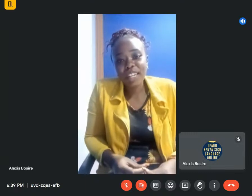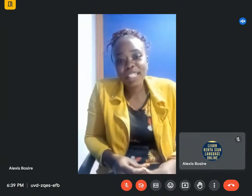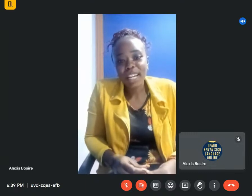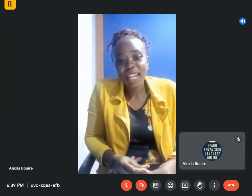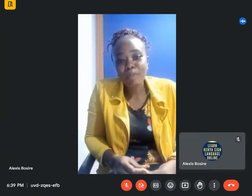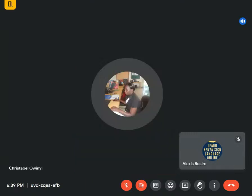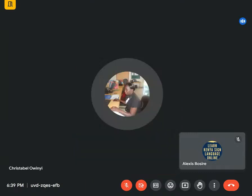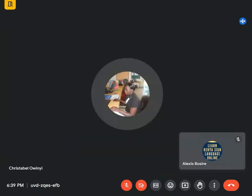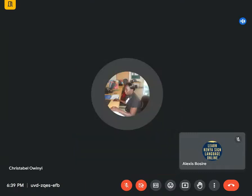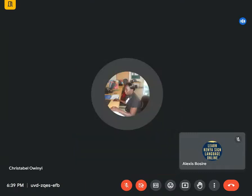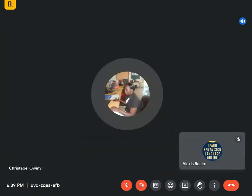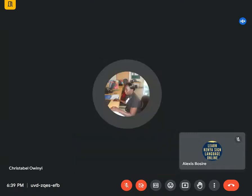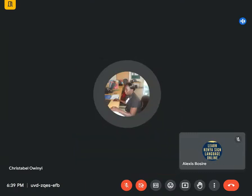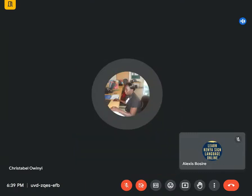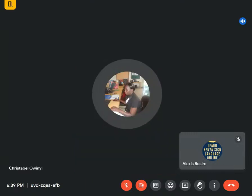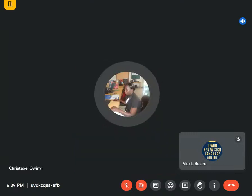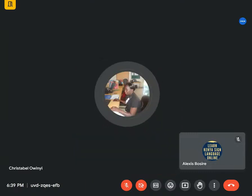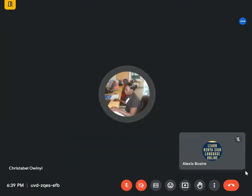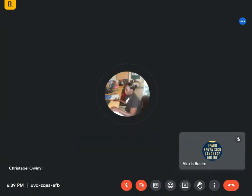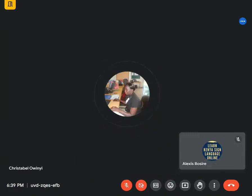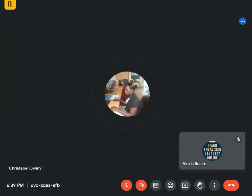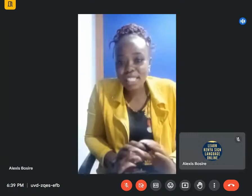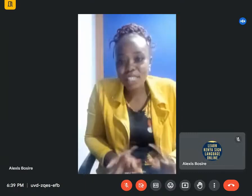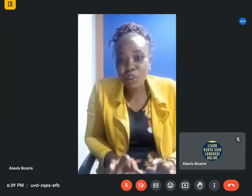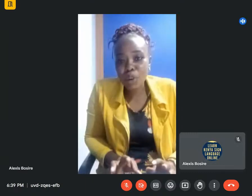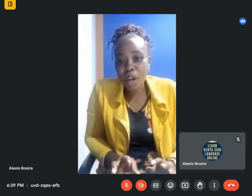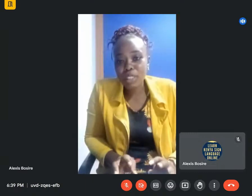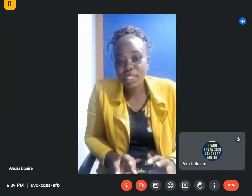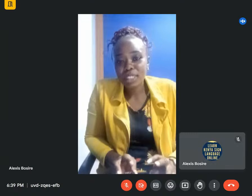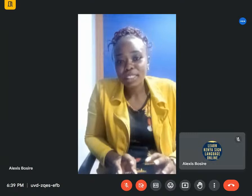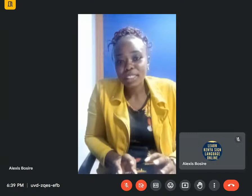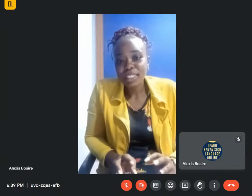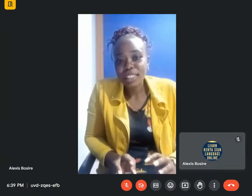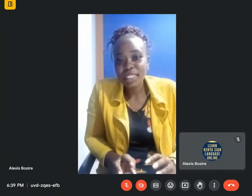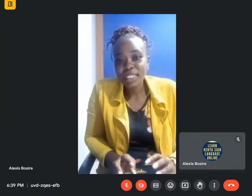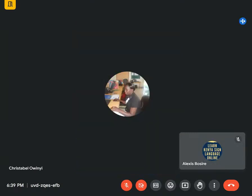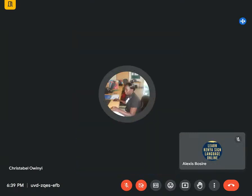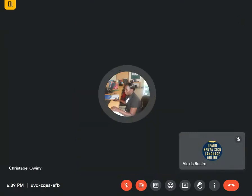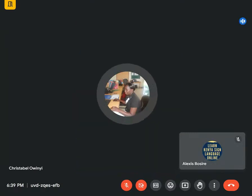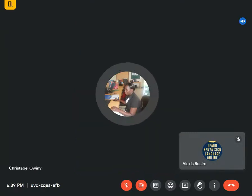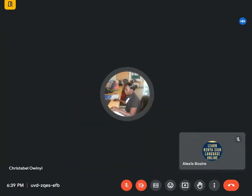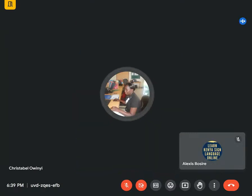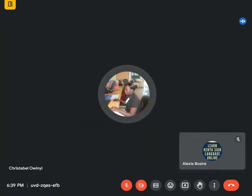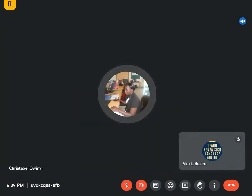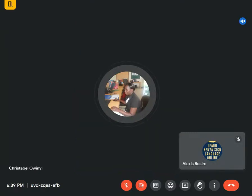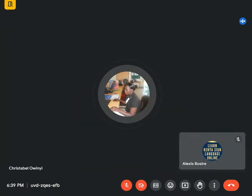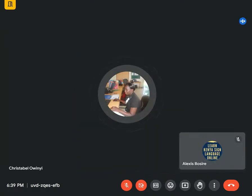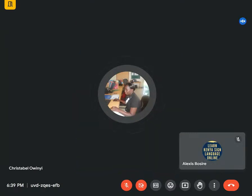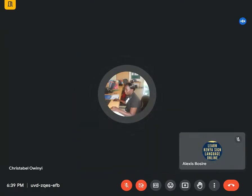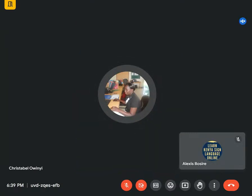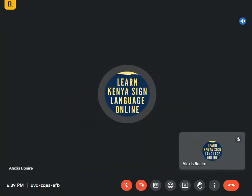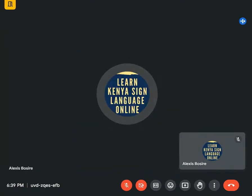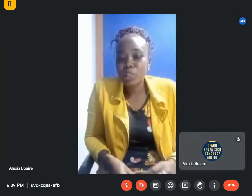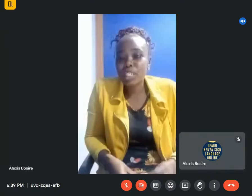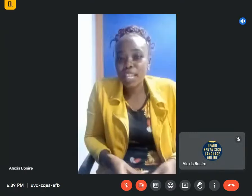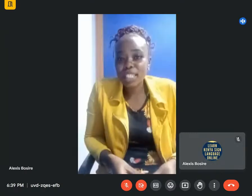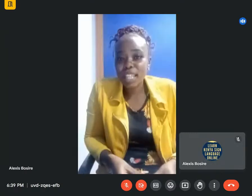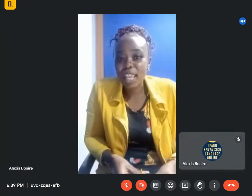So Cause you adapt the name throughout. yes, throughout. All right. Okay, thank you. You're not supposed to change